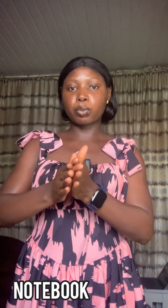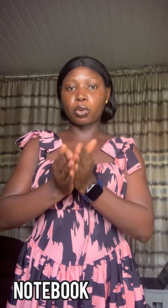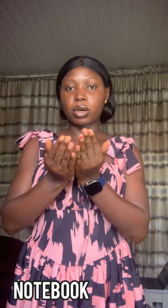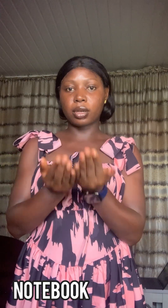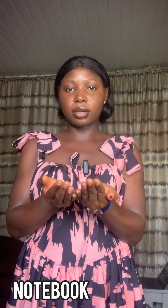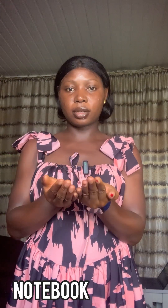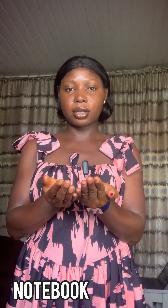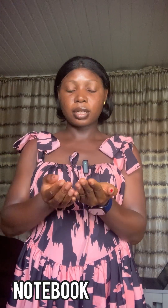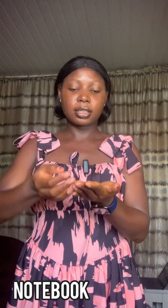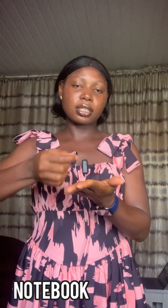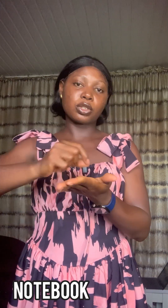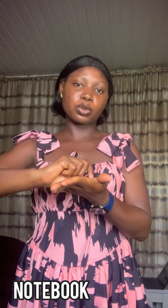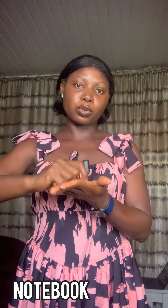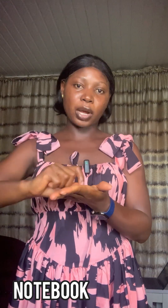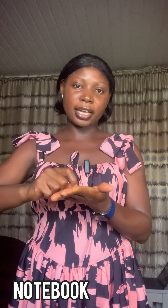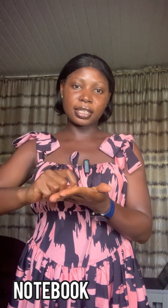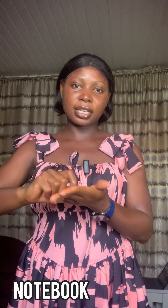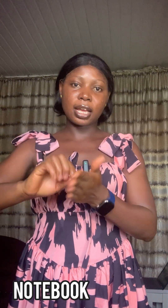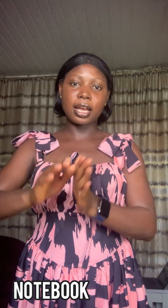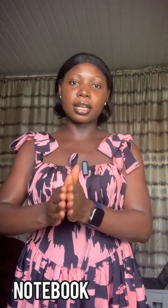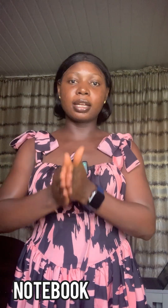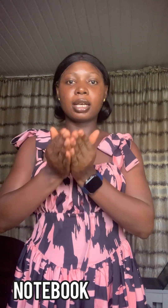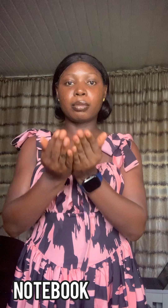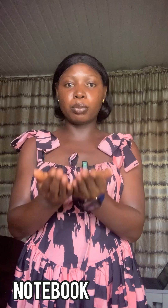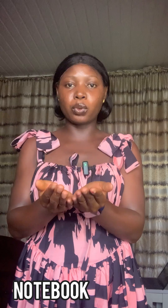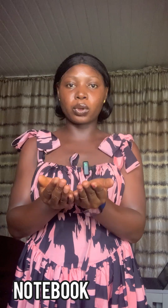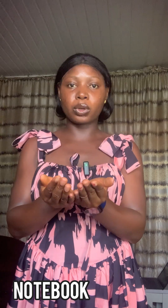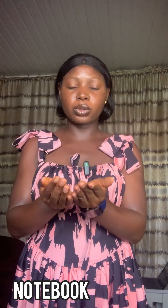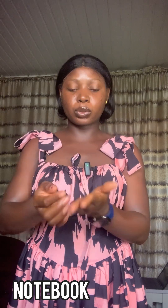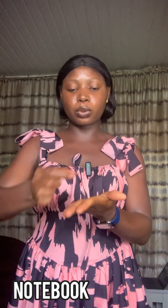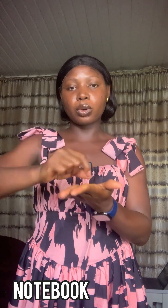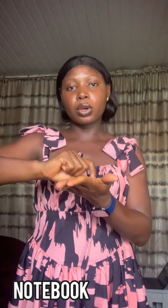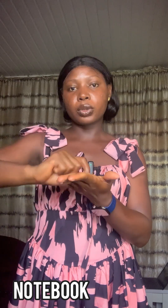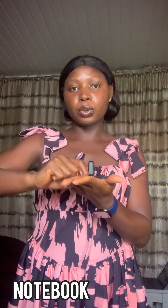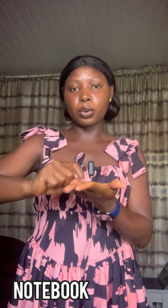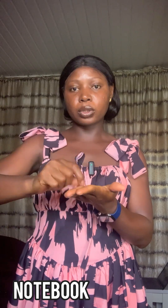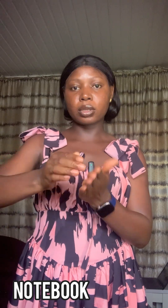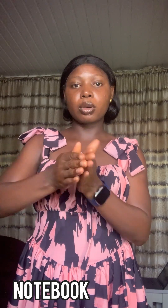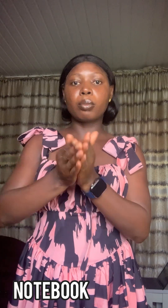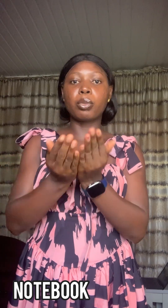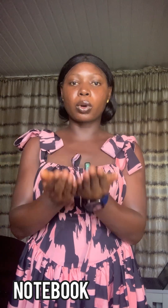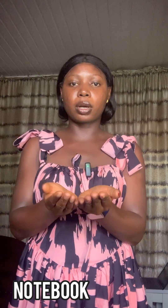notebook. This is to write, and book, so notebook.